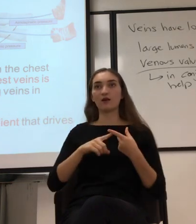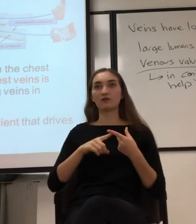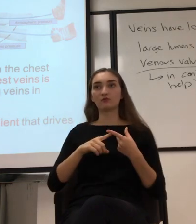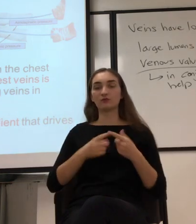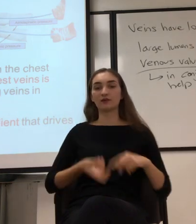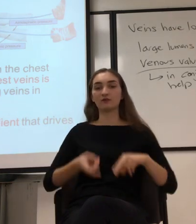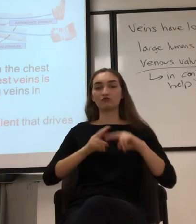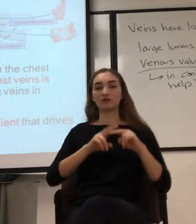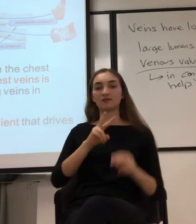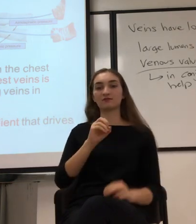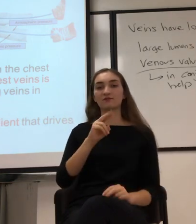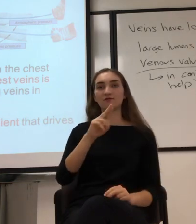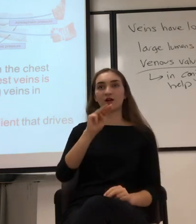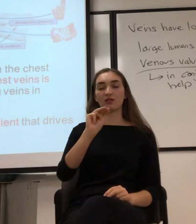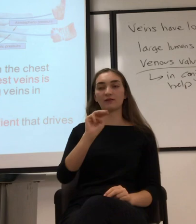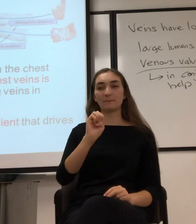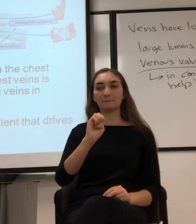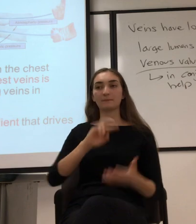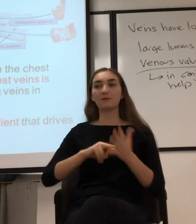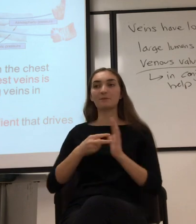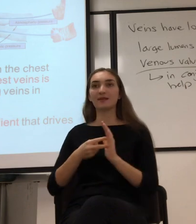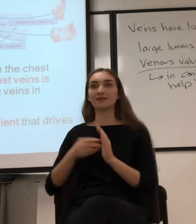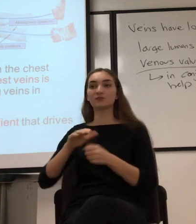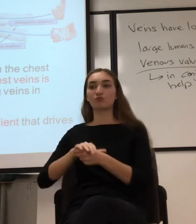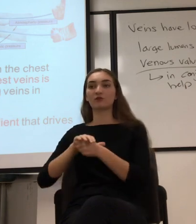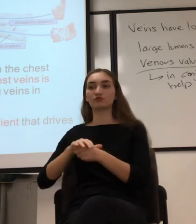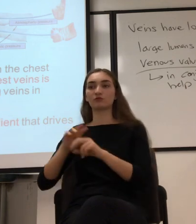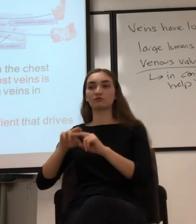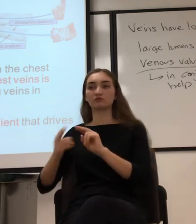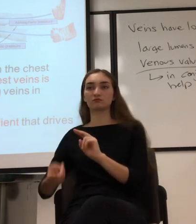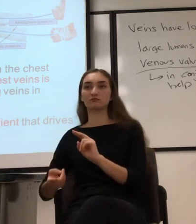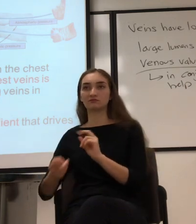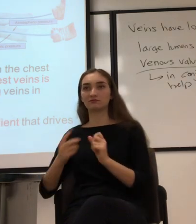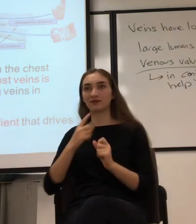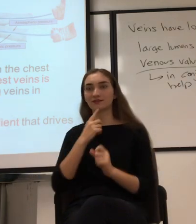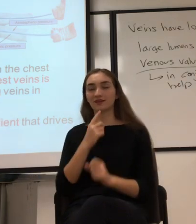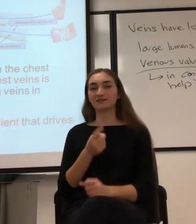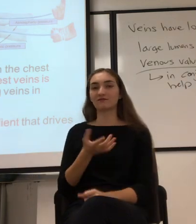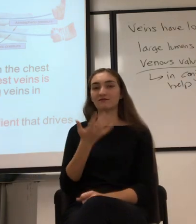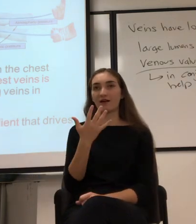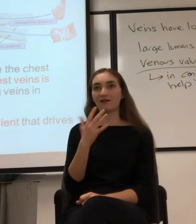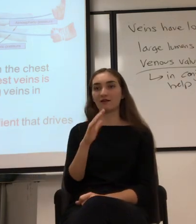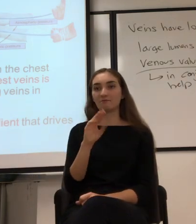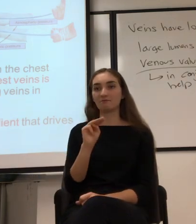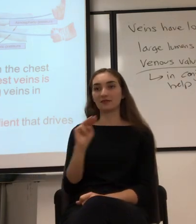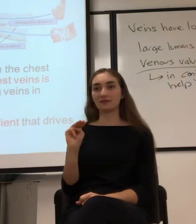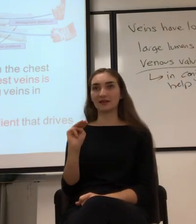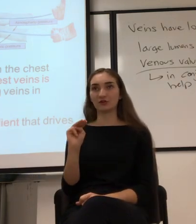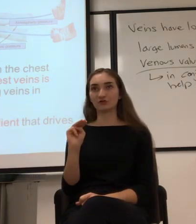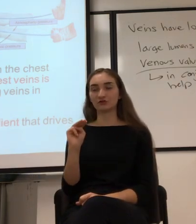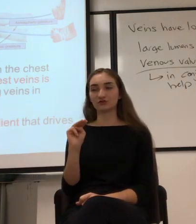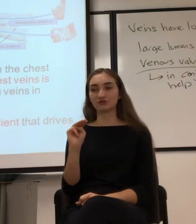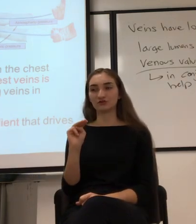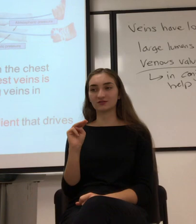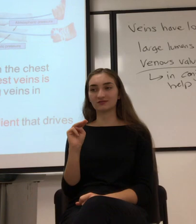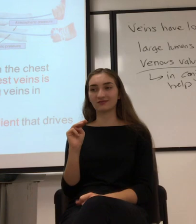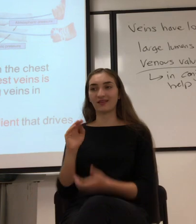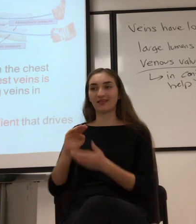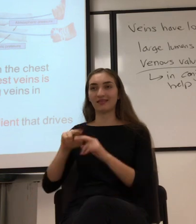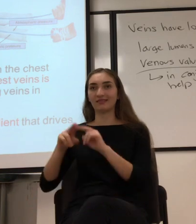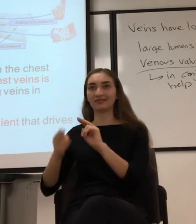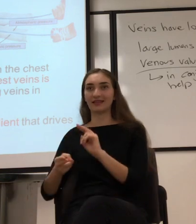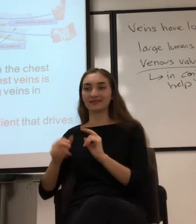pressure in there. That decrease in pressure, well, it says it here, 5 millimeters mercury less atmospheric